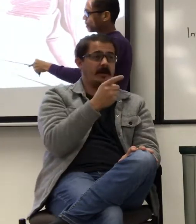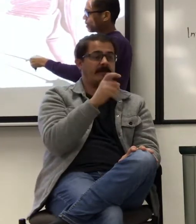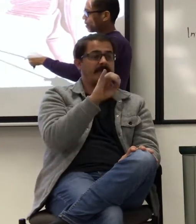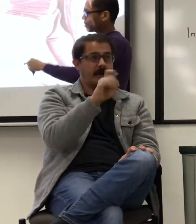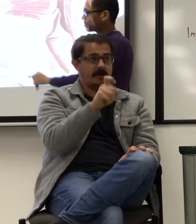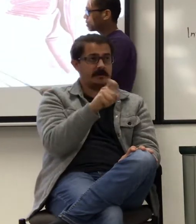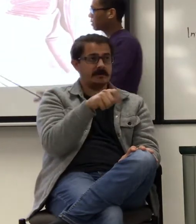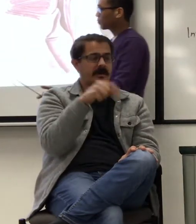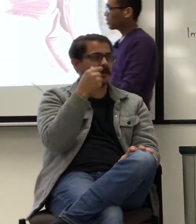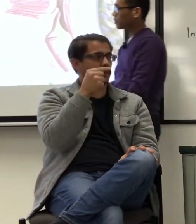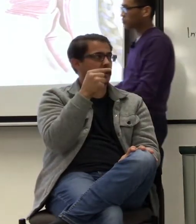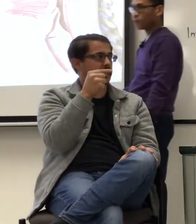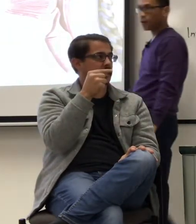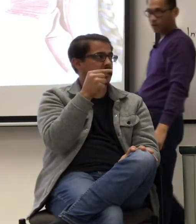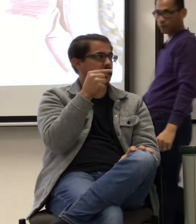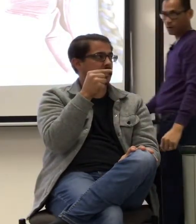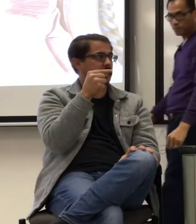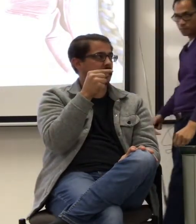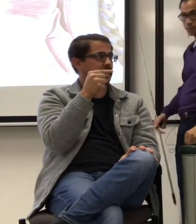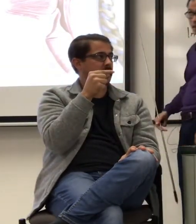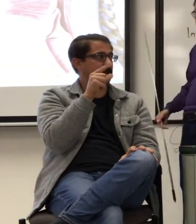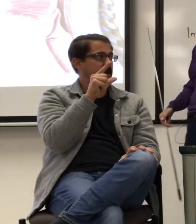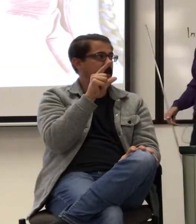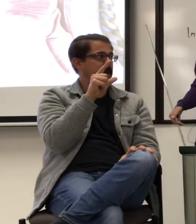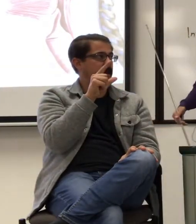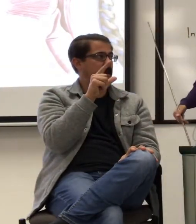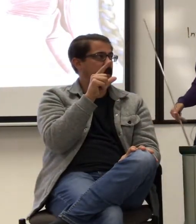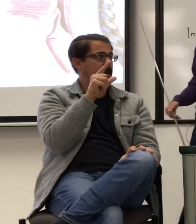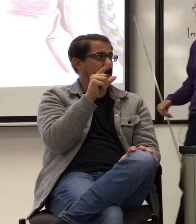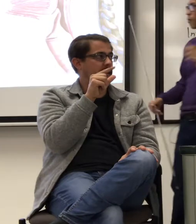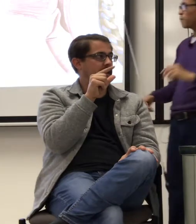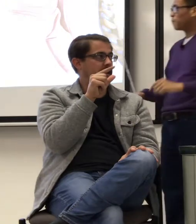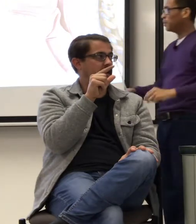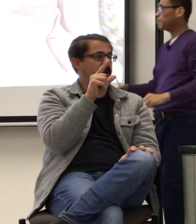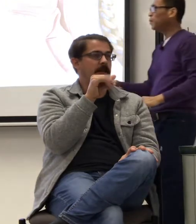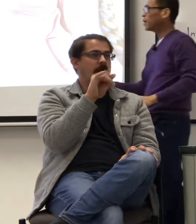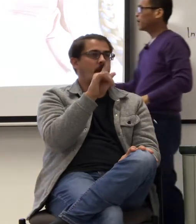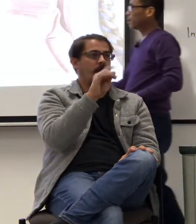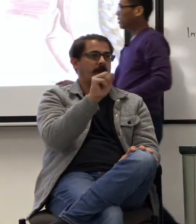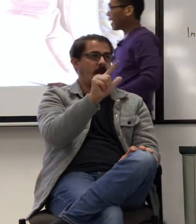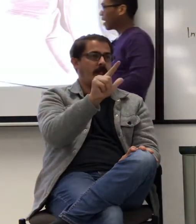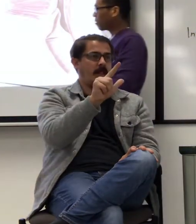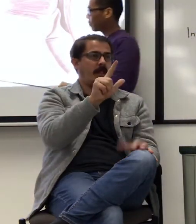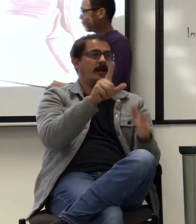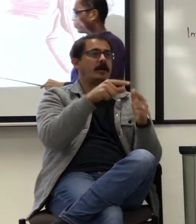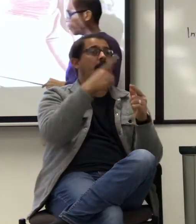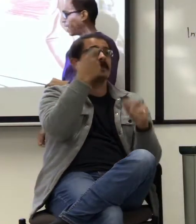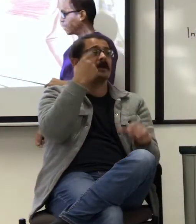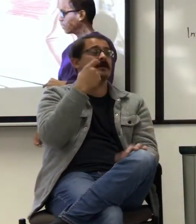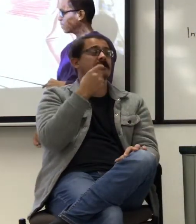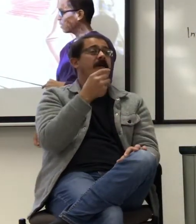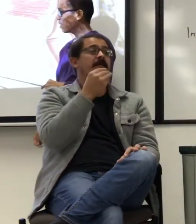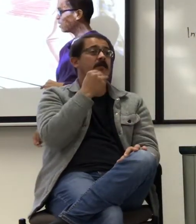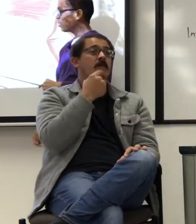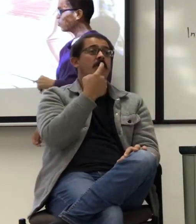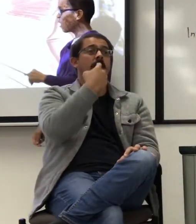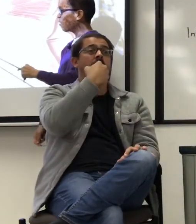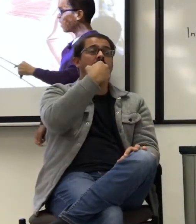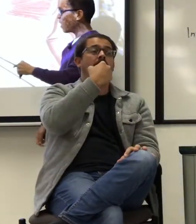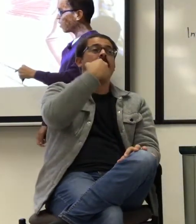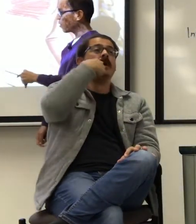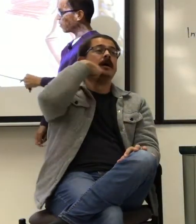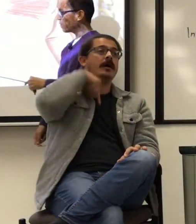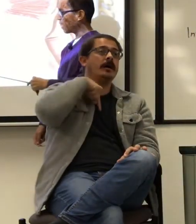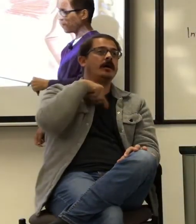green right there. It's pretty much a fork in the road because you route food down the foodway, you